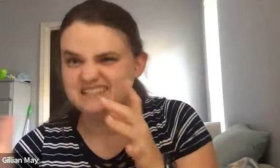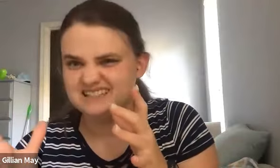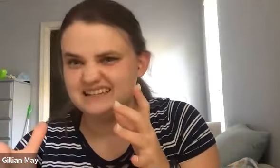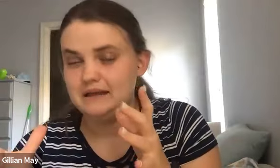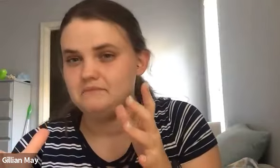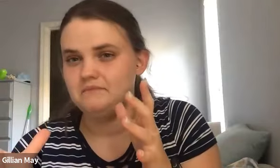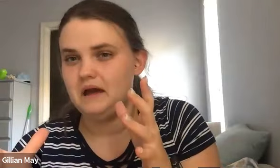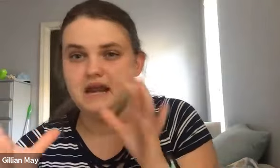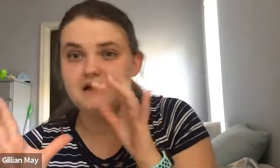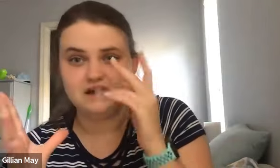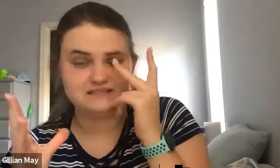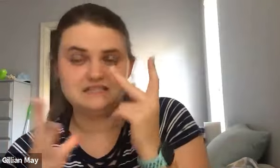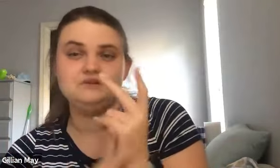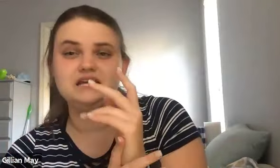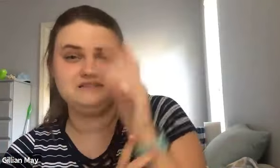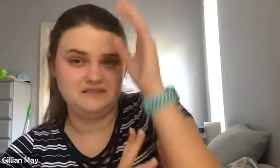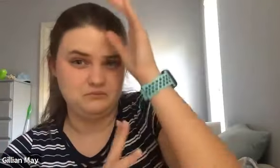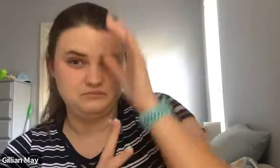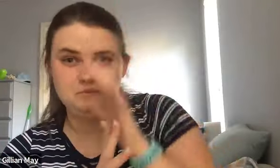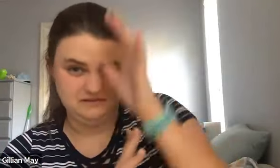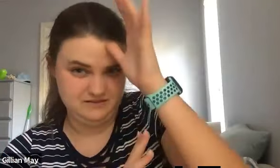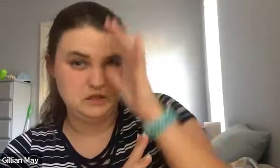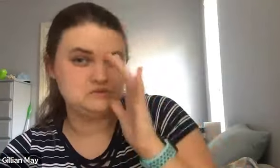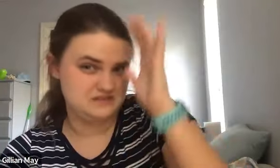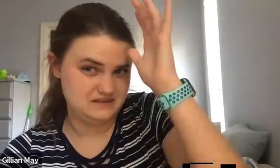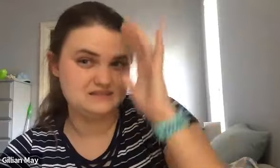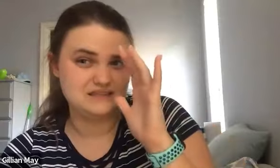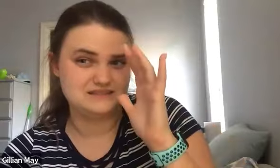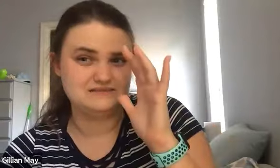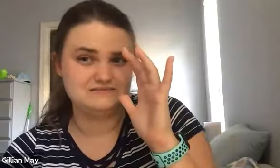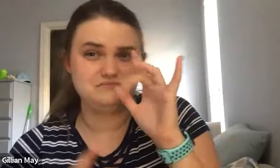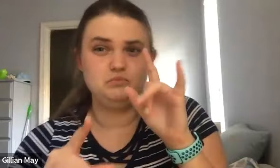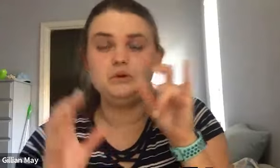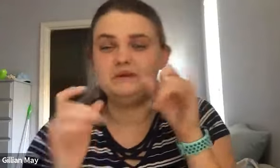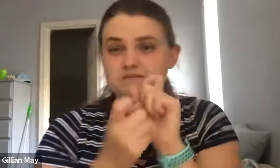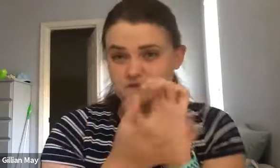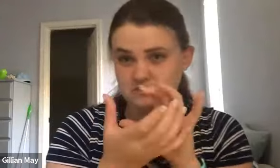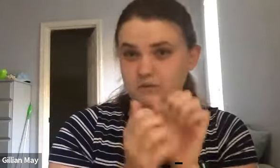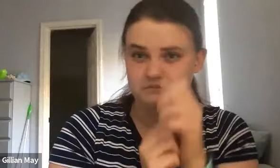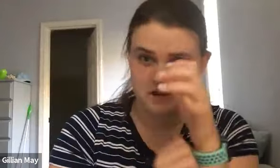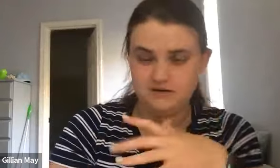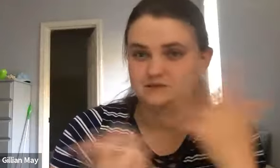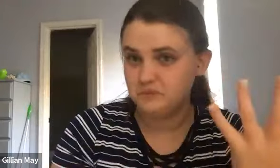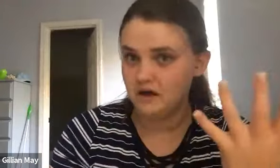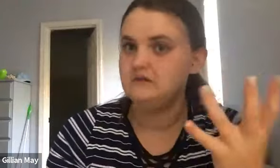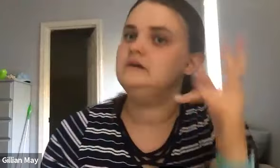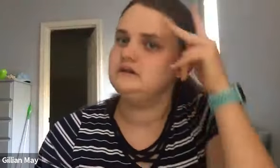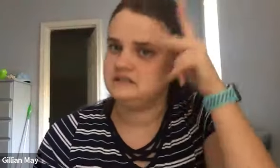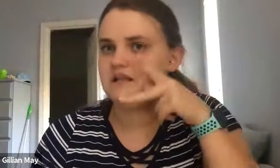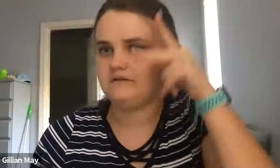doesn't. I've not seen really anything that would be close to this would be confusing with parents, but to clarify